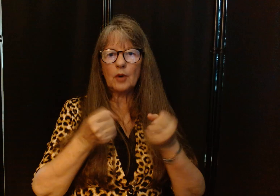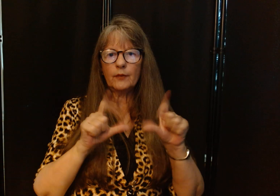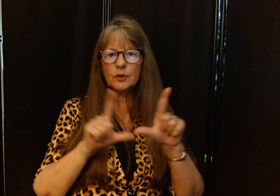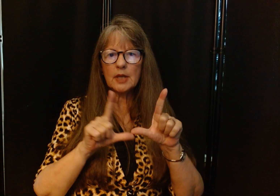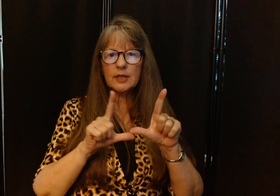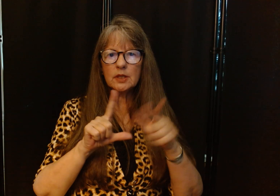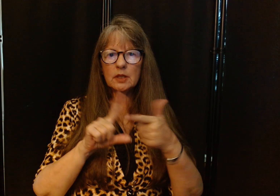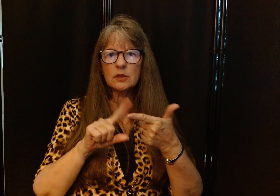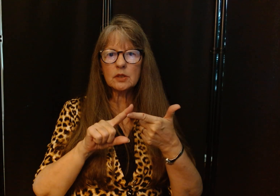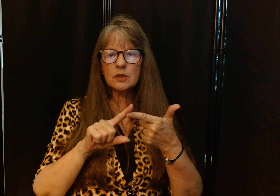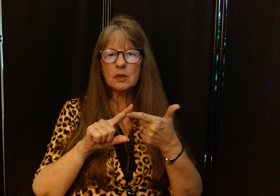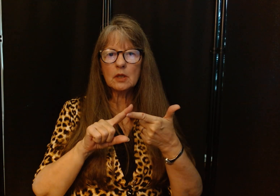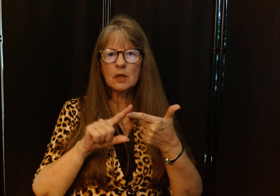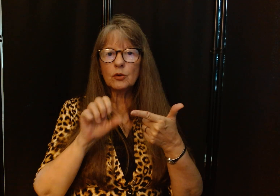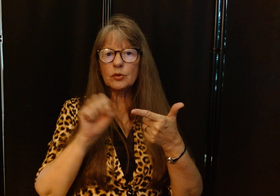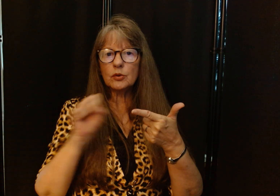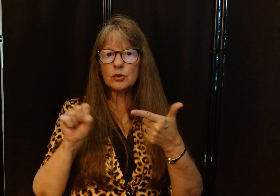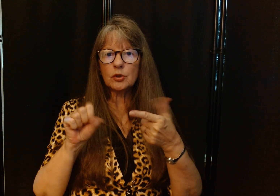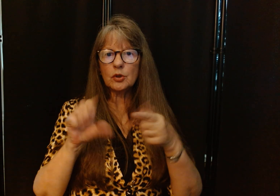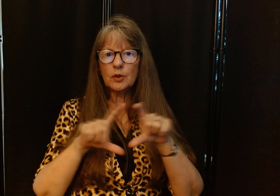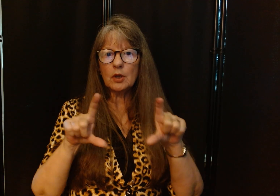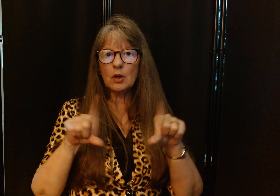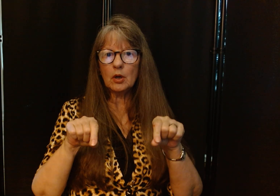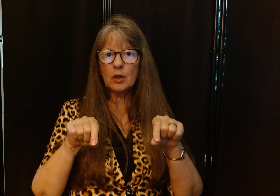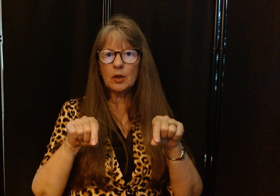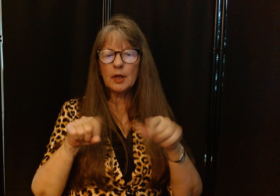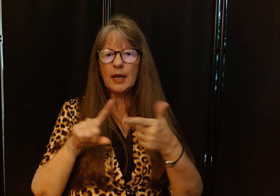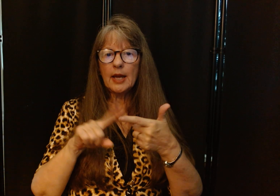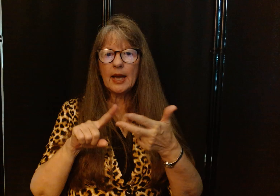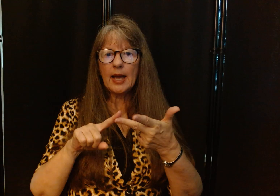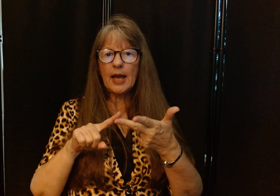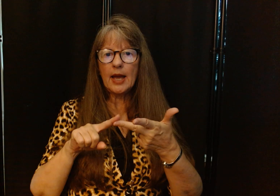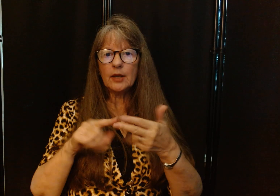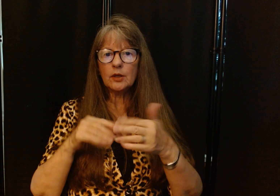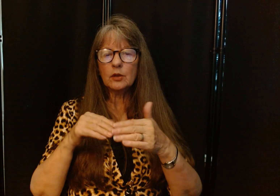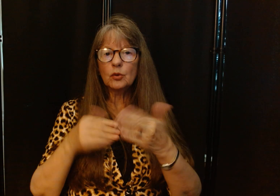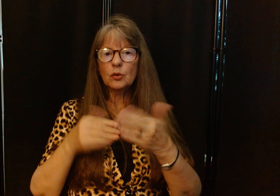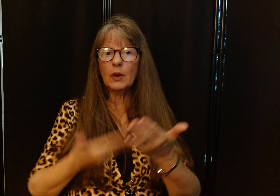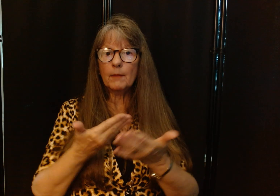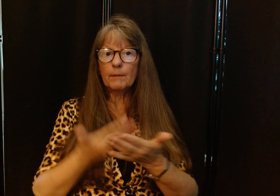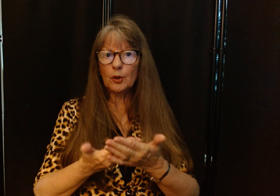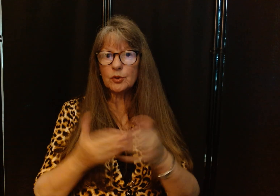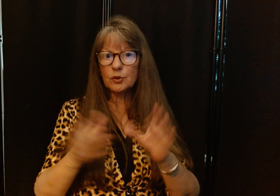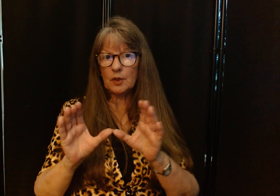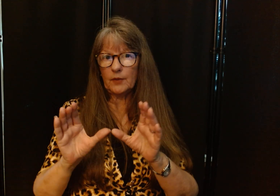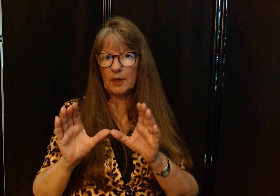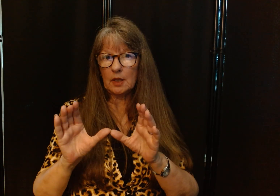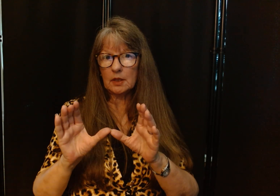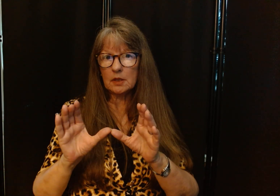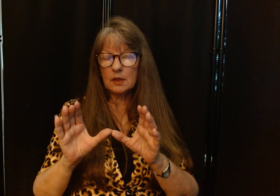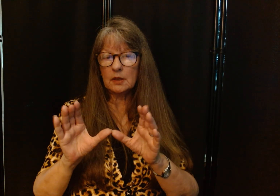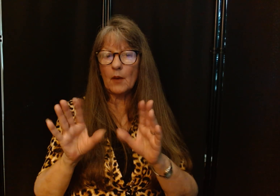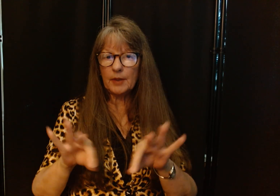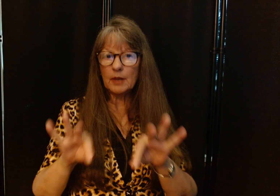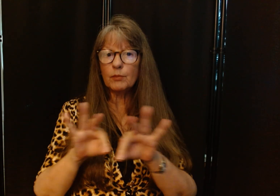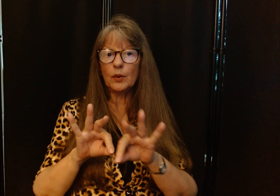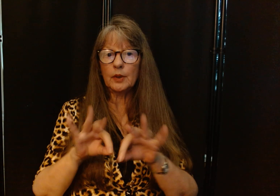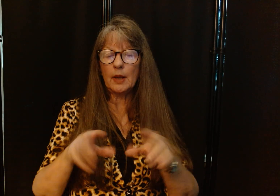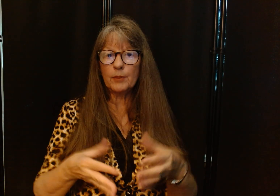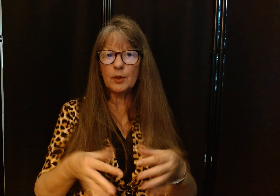driver's license, your social security card, and your birth certificate. That would be important, and put it